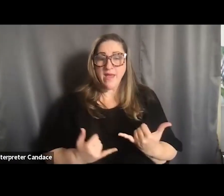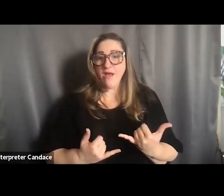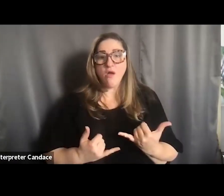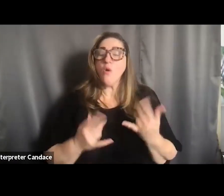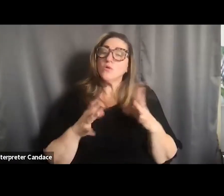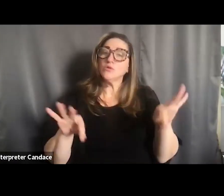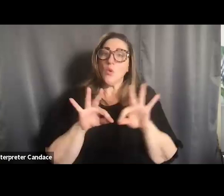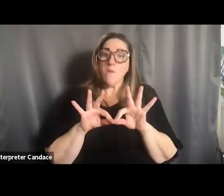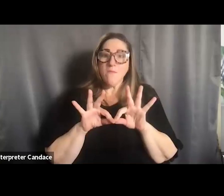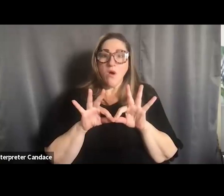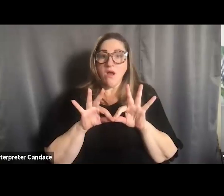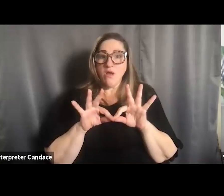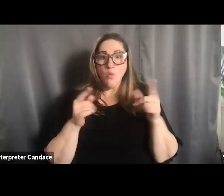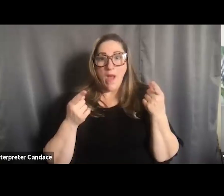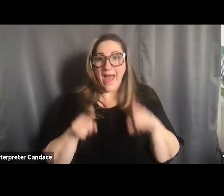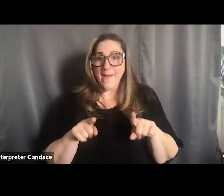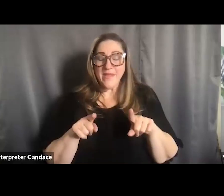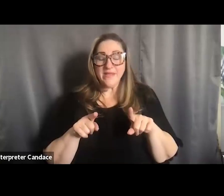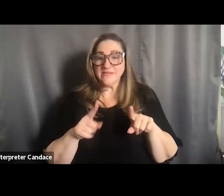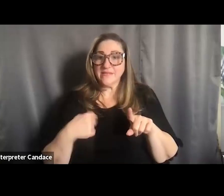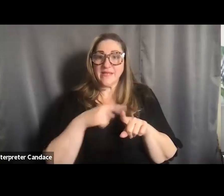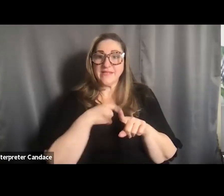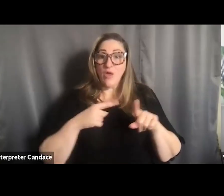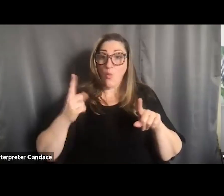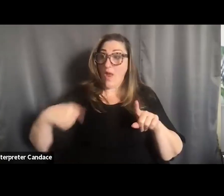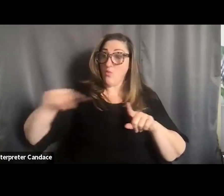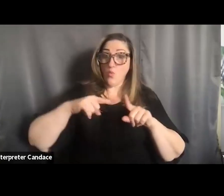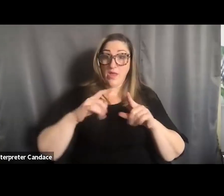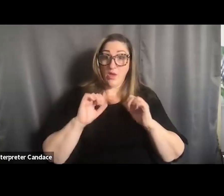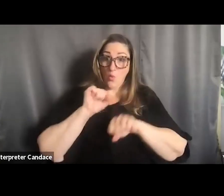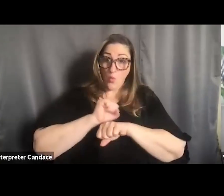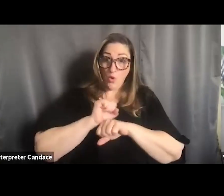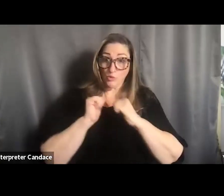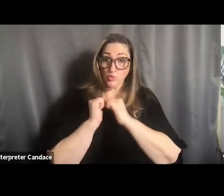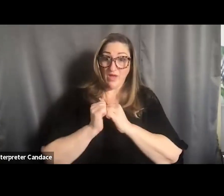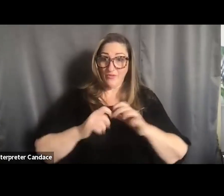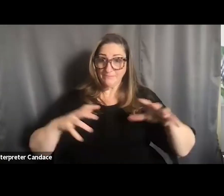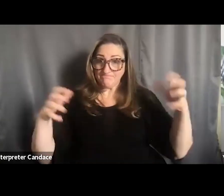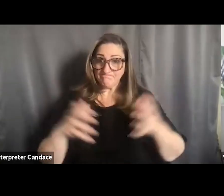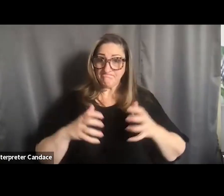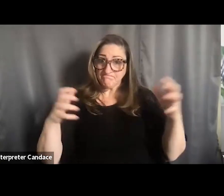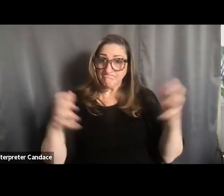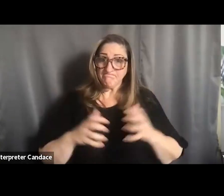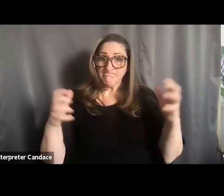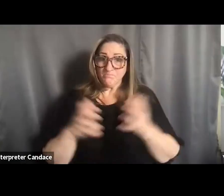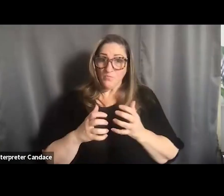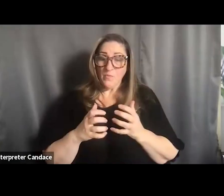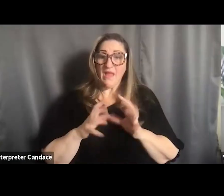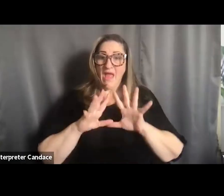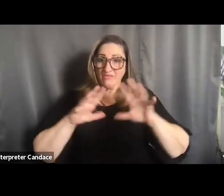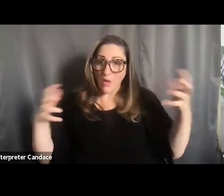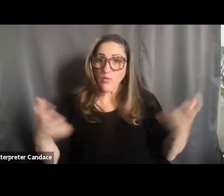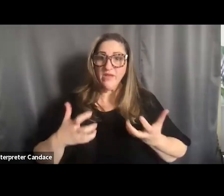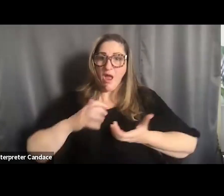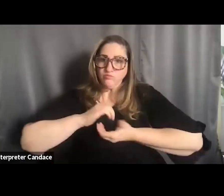us out of our cycles and patterns and into the pattern of practicing collectivity, banding